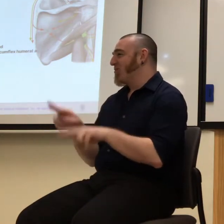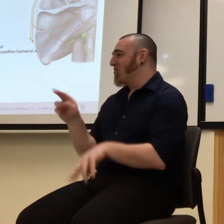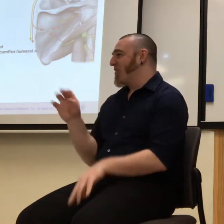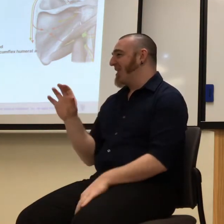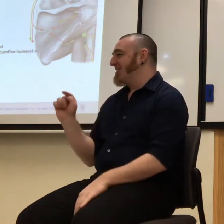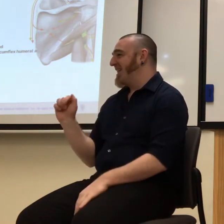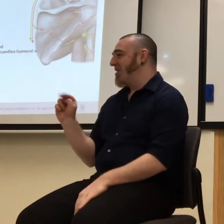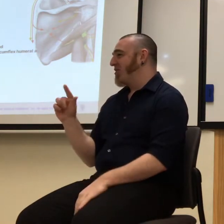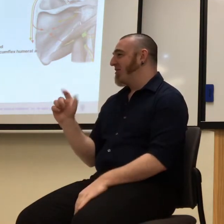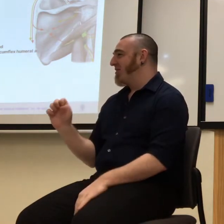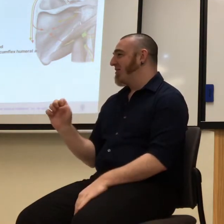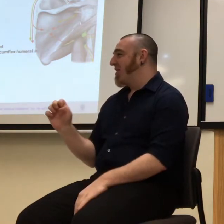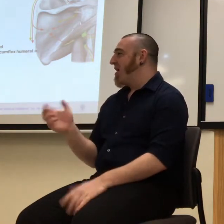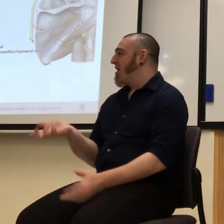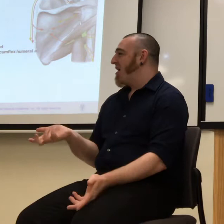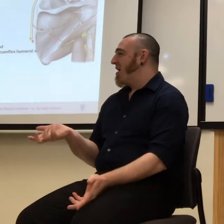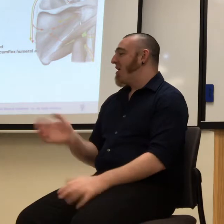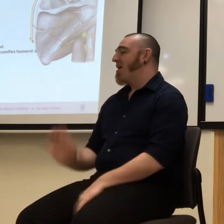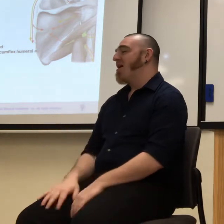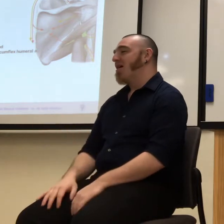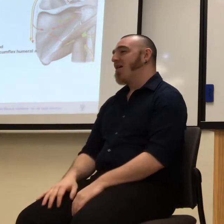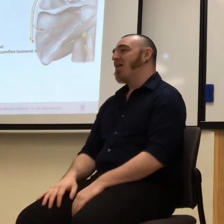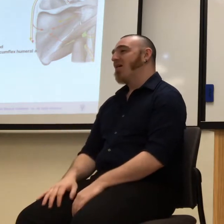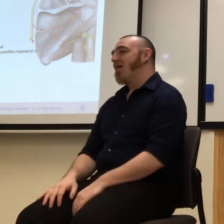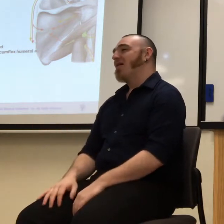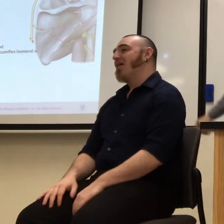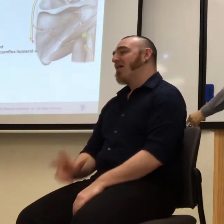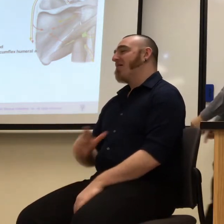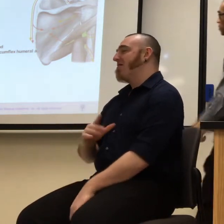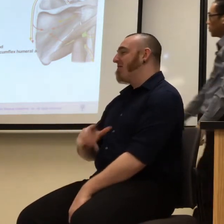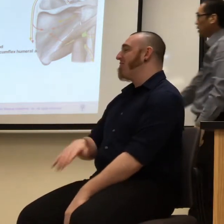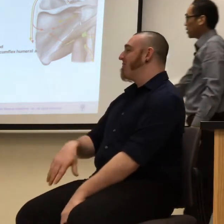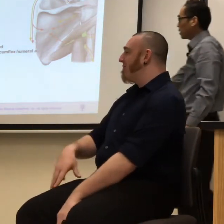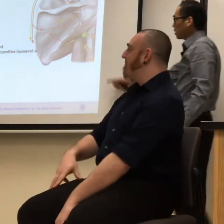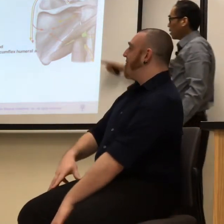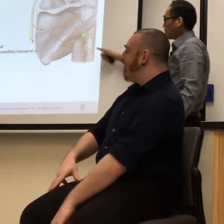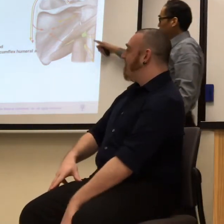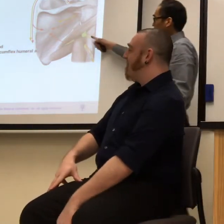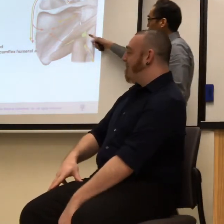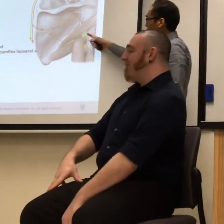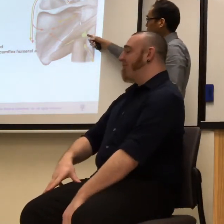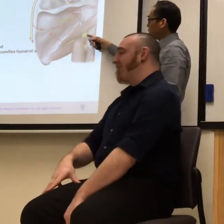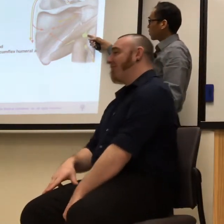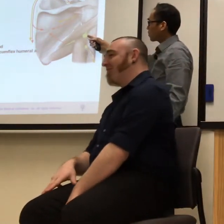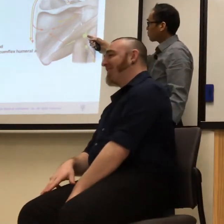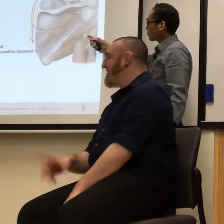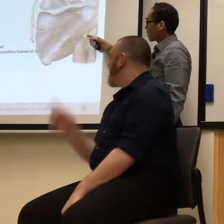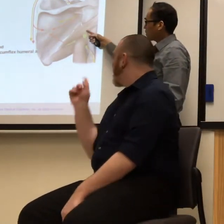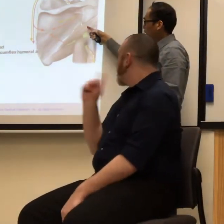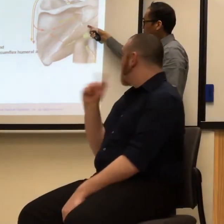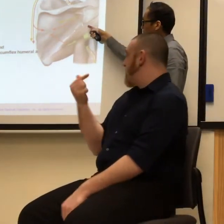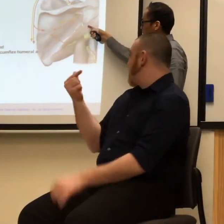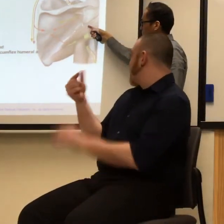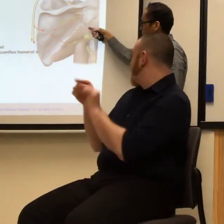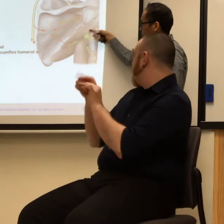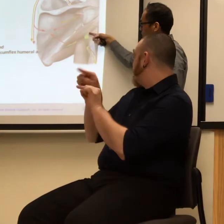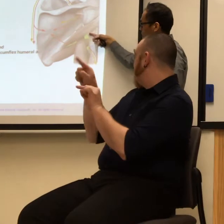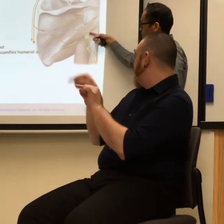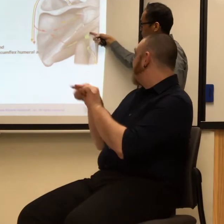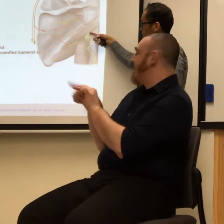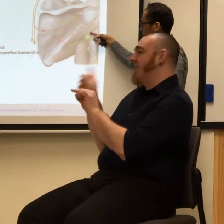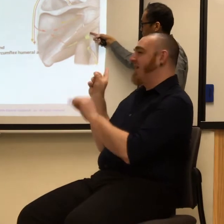So I just drew the space, this little green space between these muscles here. The teres